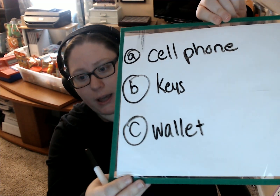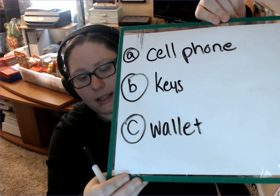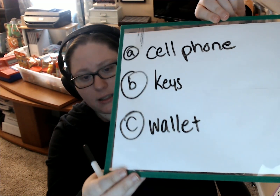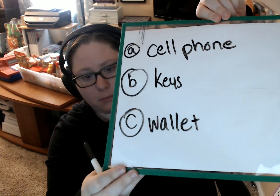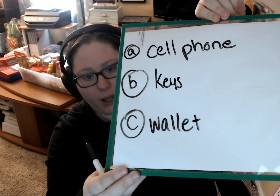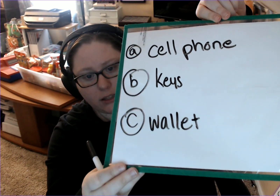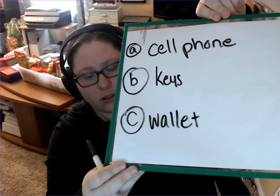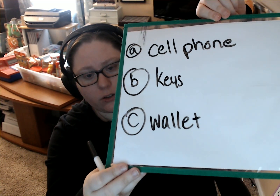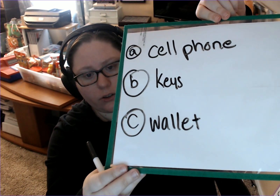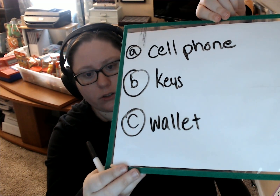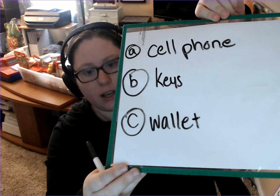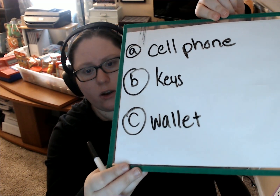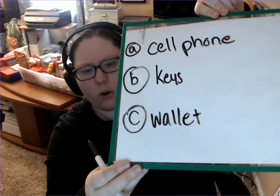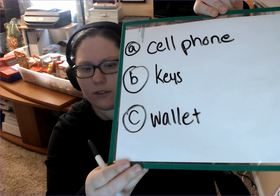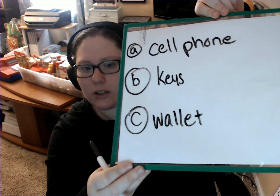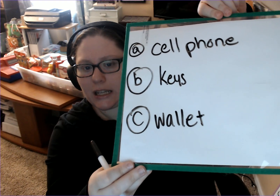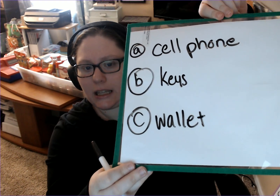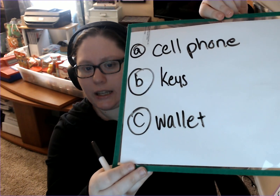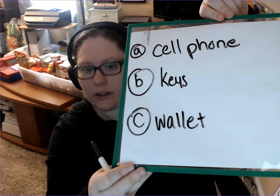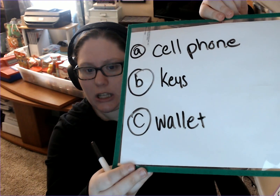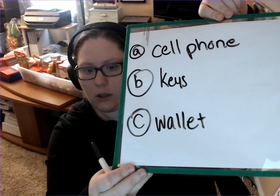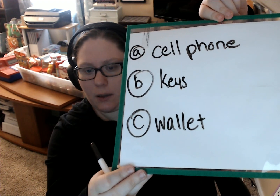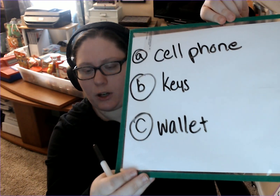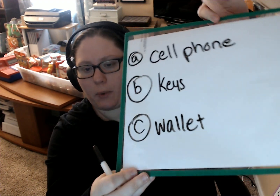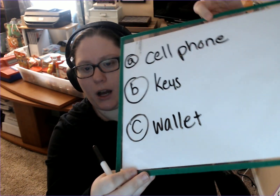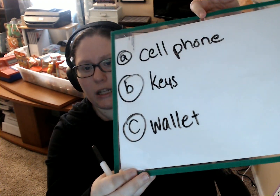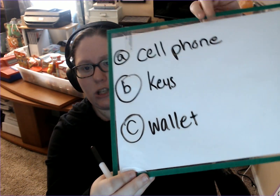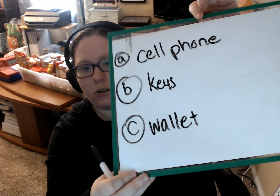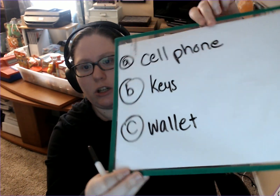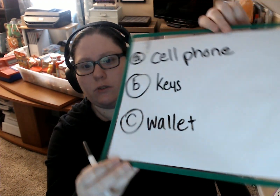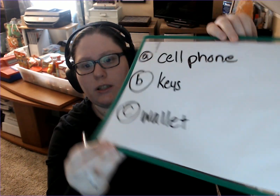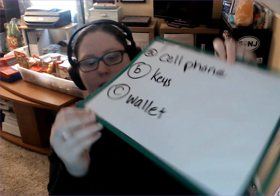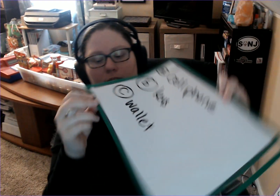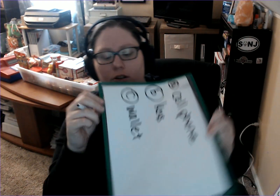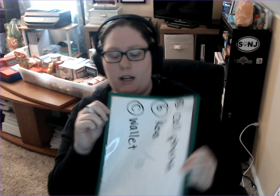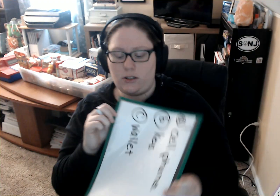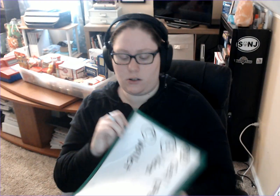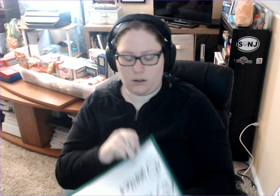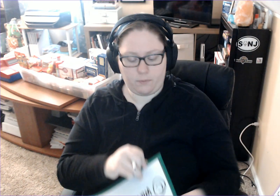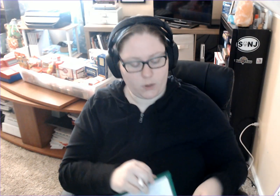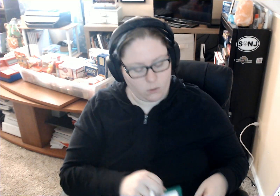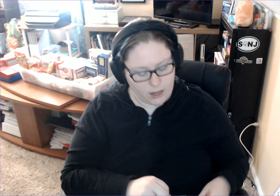and pencils, or if there's anything else that you keep in your pockets, you can use that as your answer. Okay?